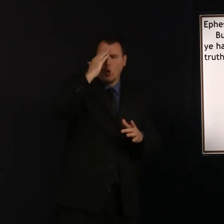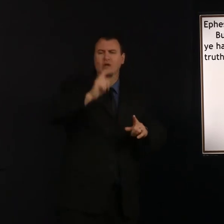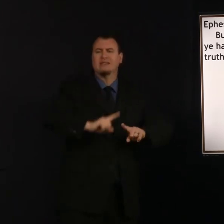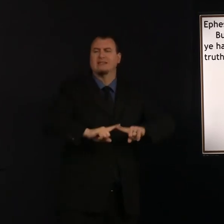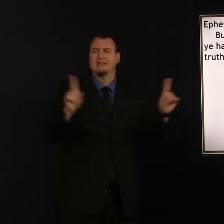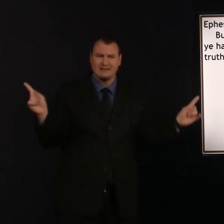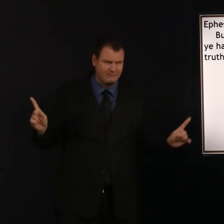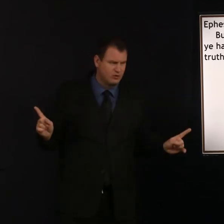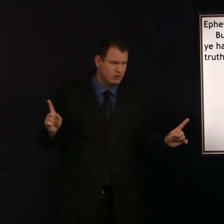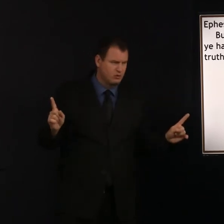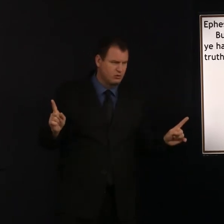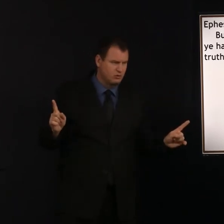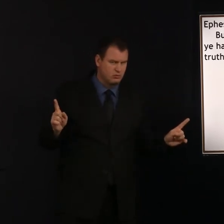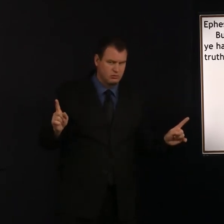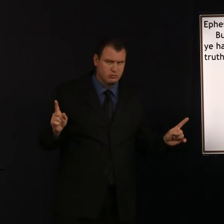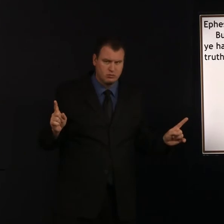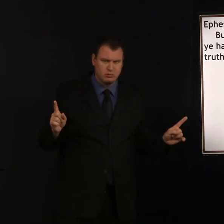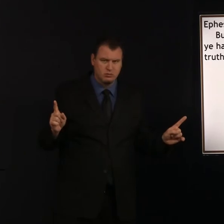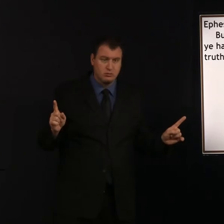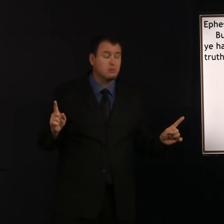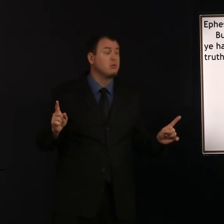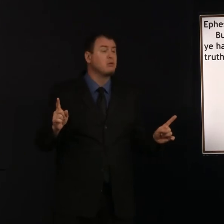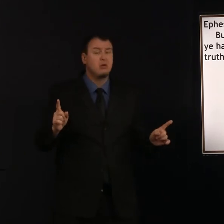Jesus. He says, you know